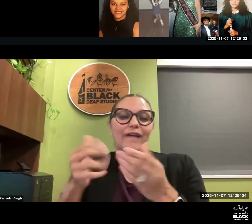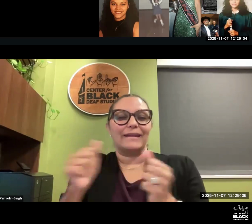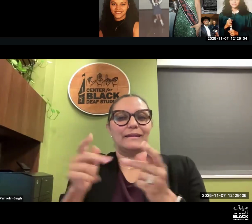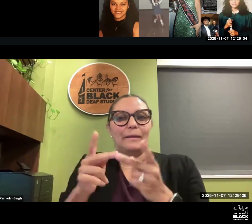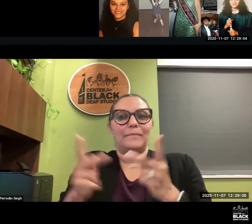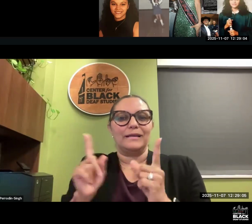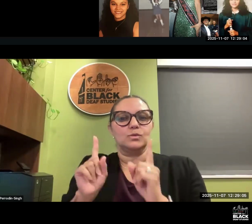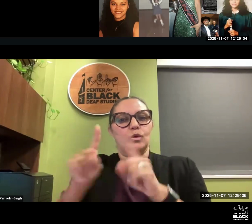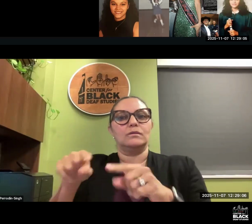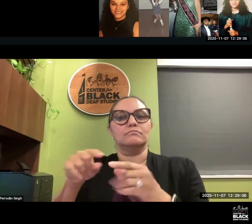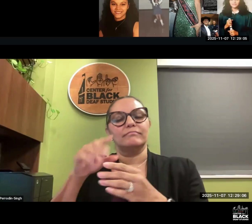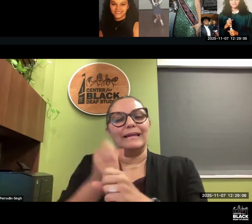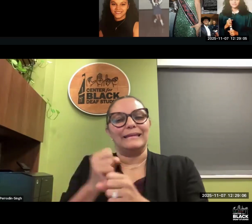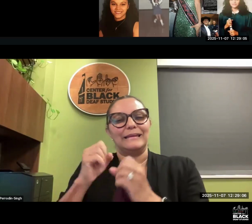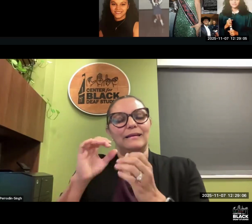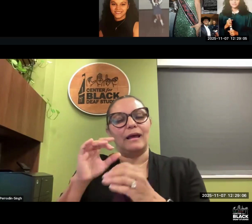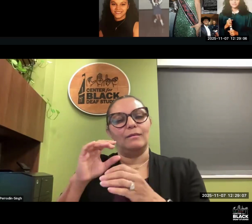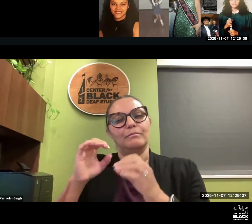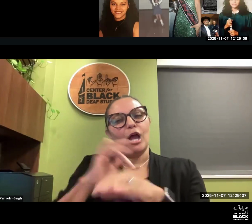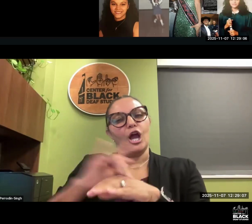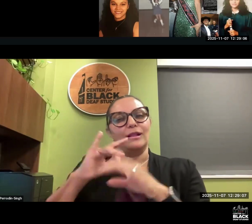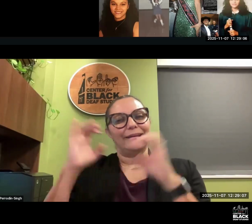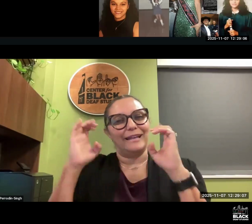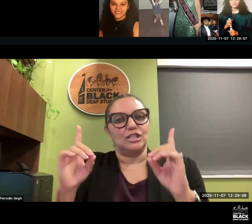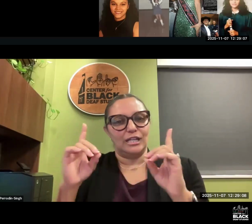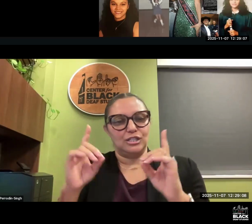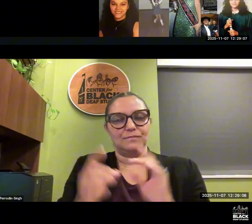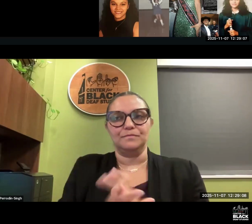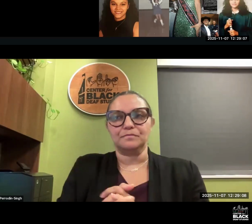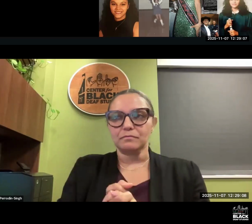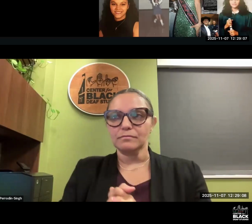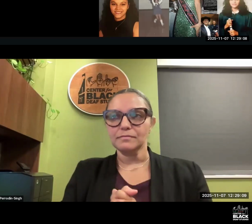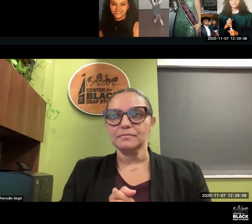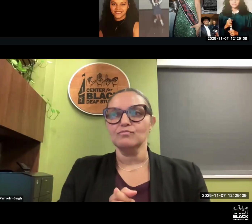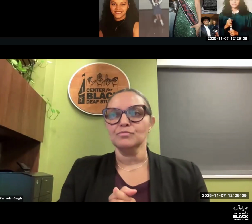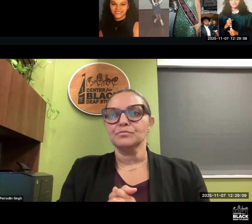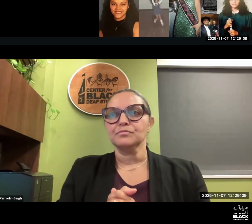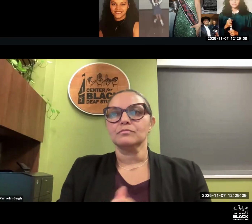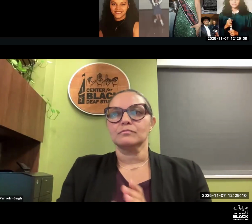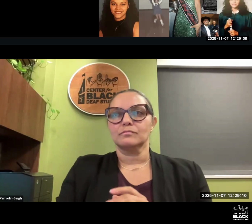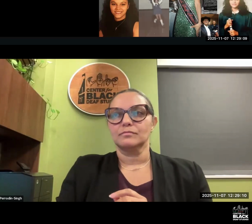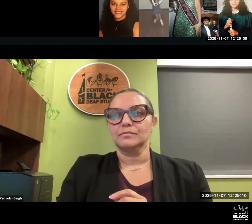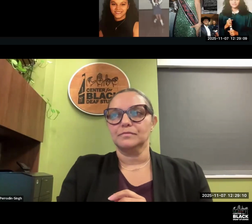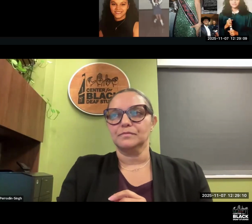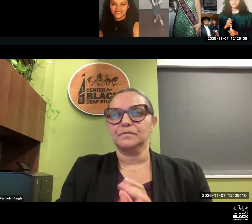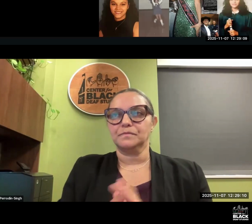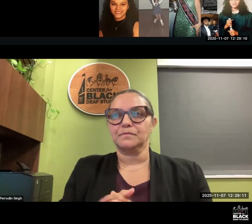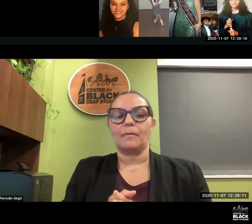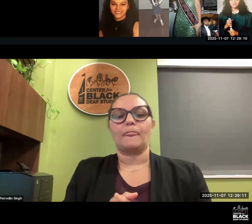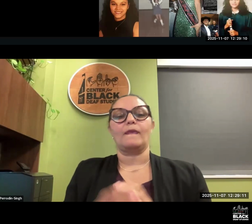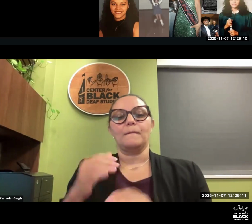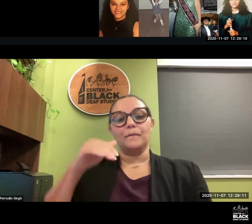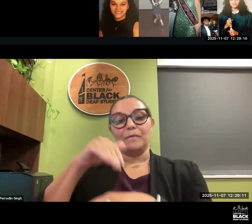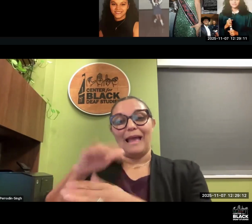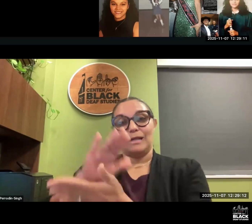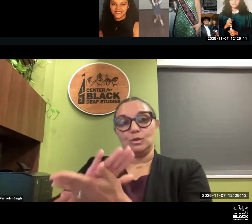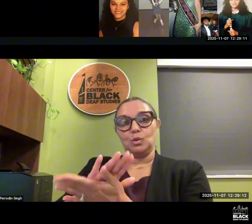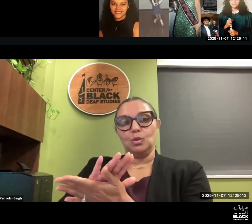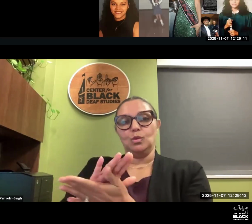we knew that there was a program made available for low-income families, providing them access to early